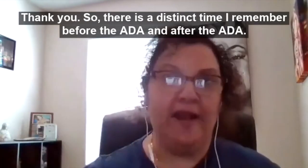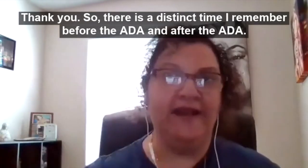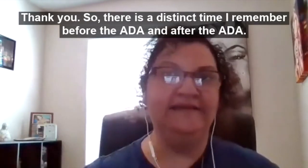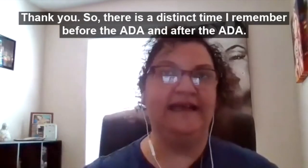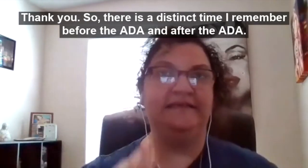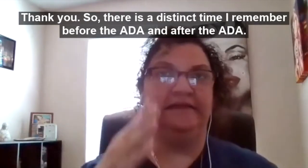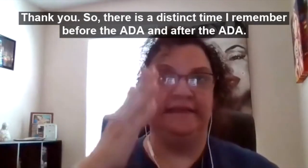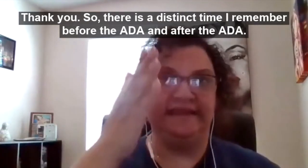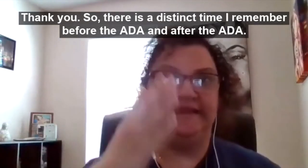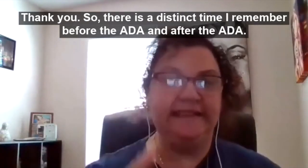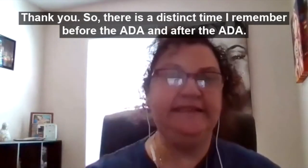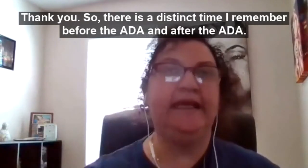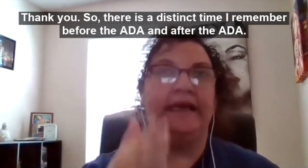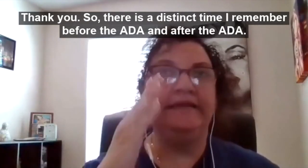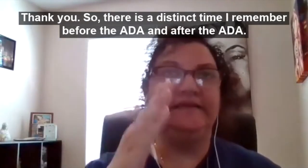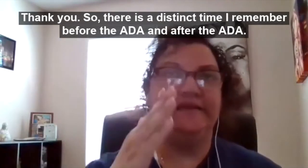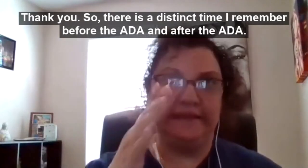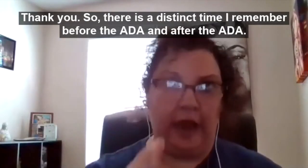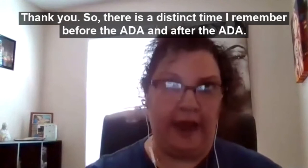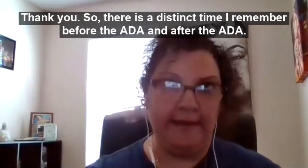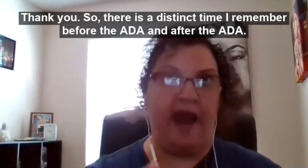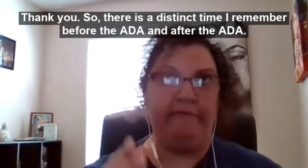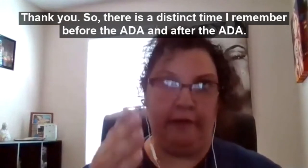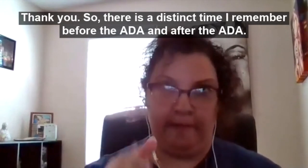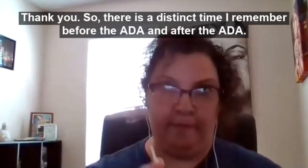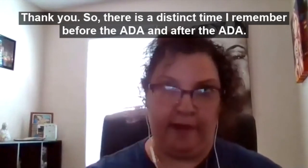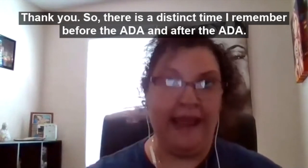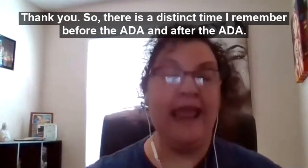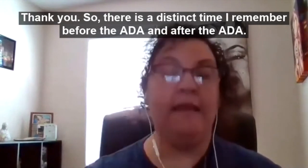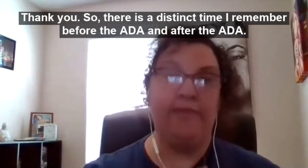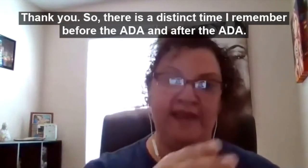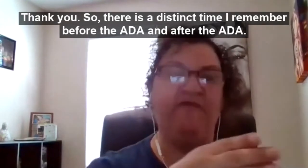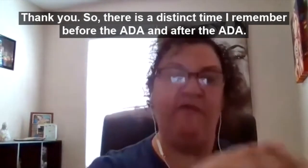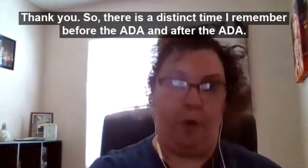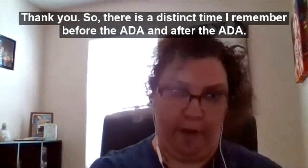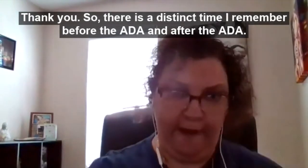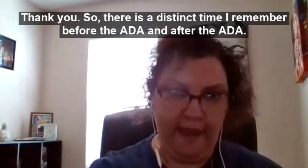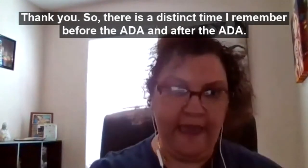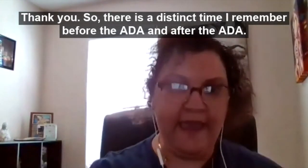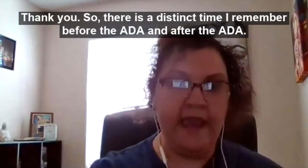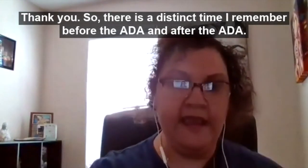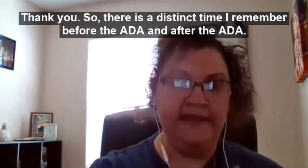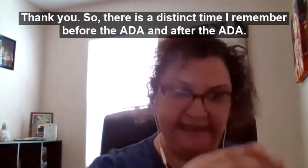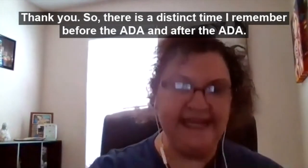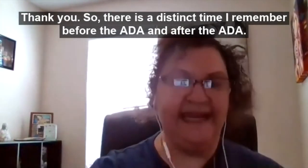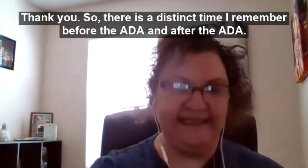There is a distinct time I remember before the